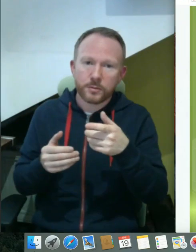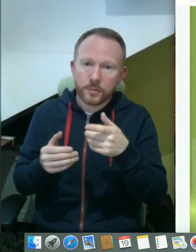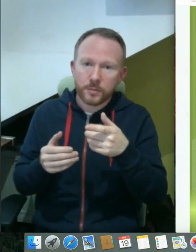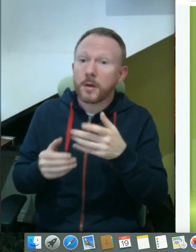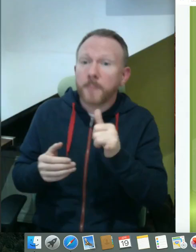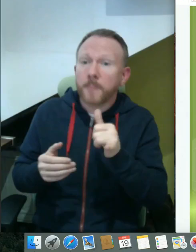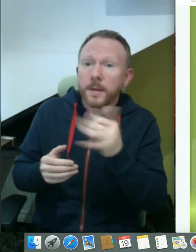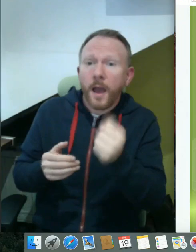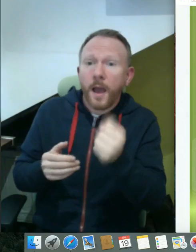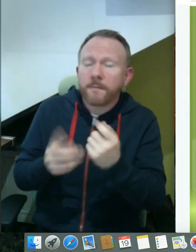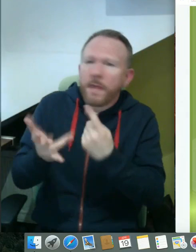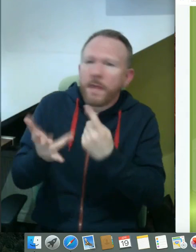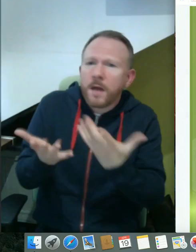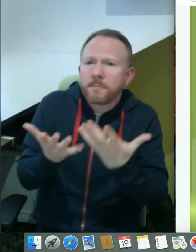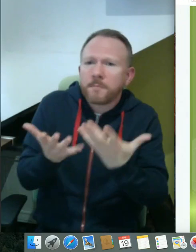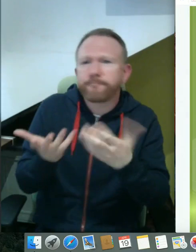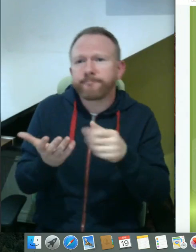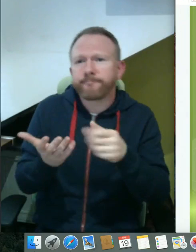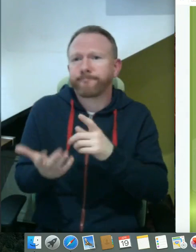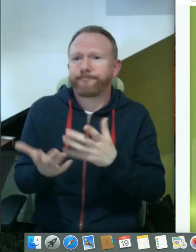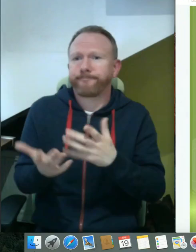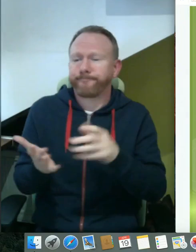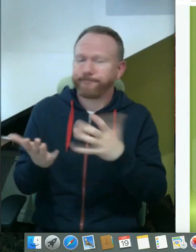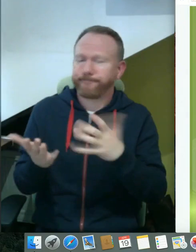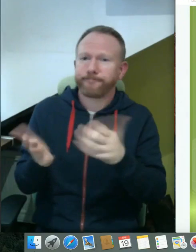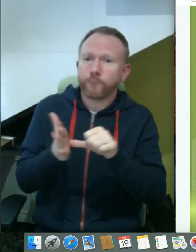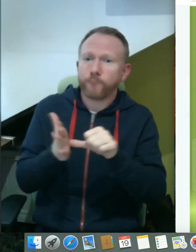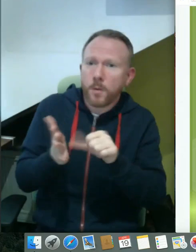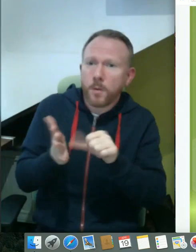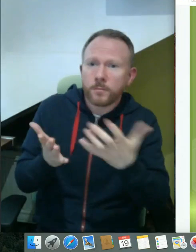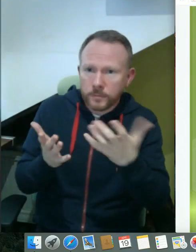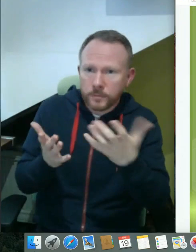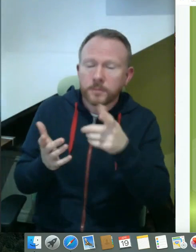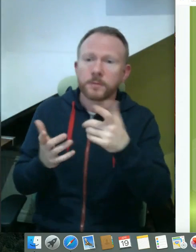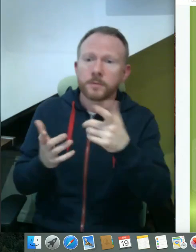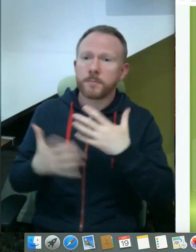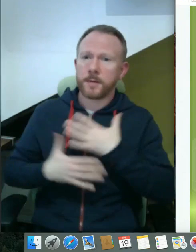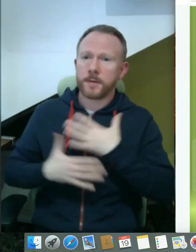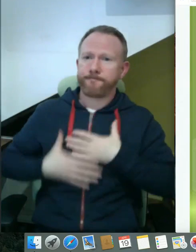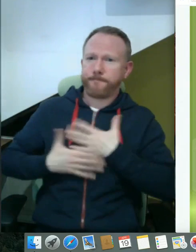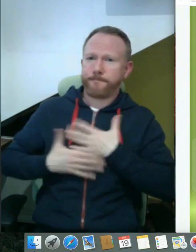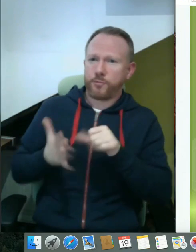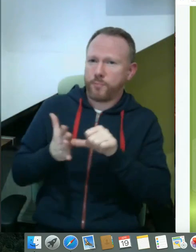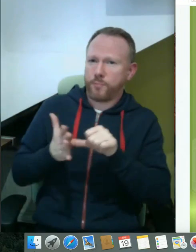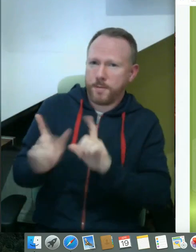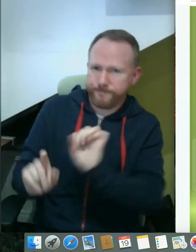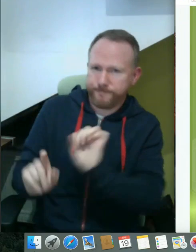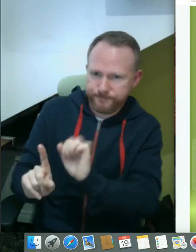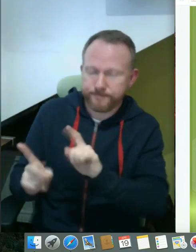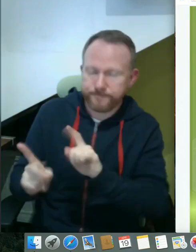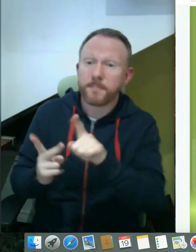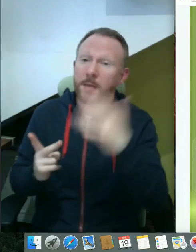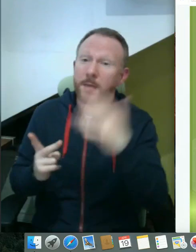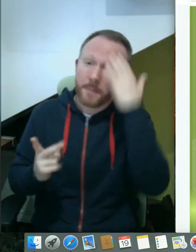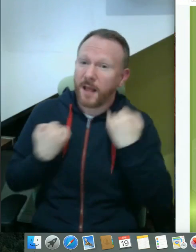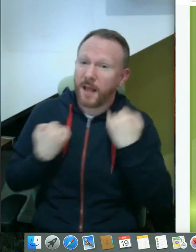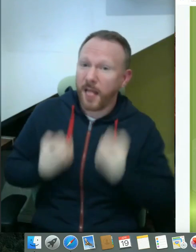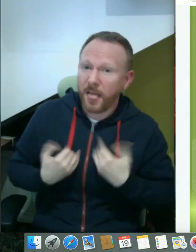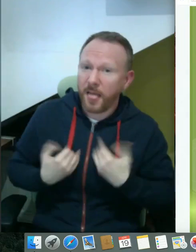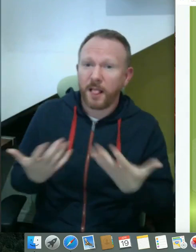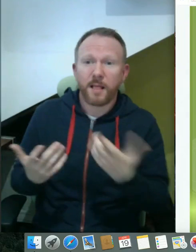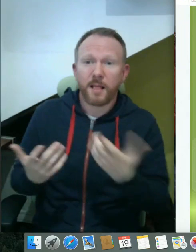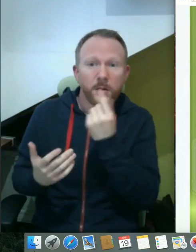deficiencies, someone with mental illness, someone with problems caused by drug abuse, and someone